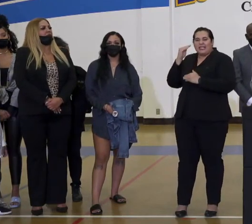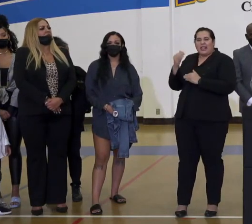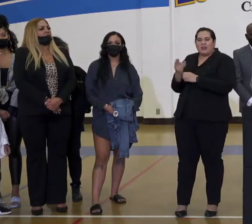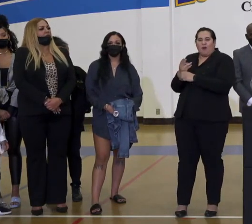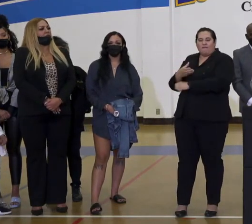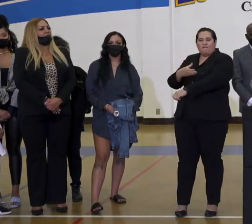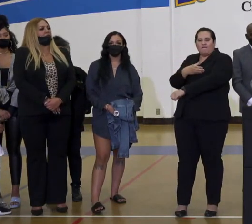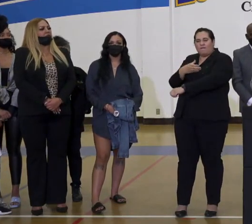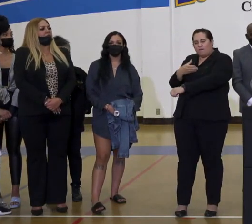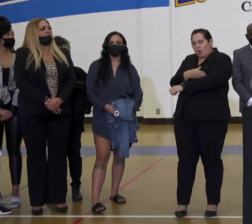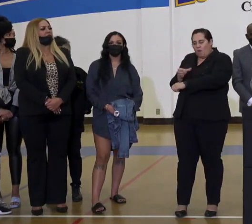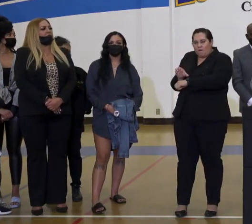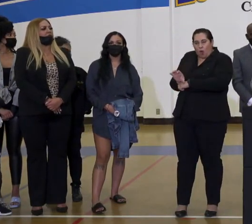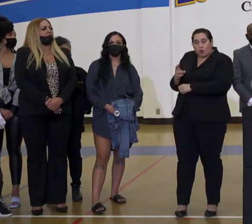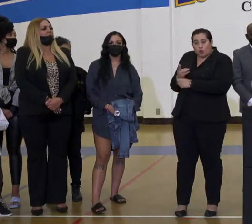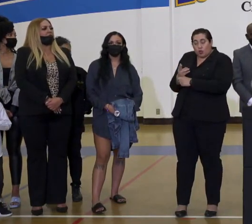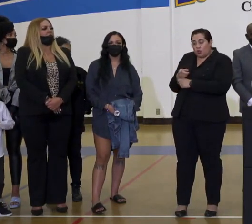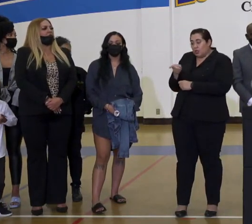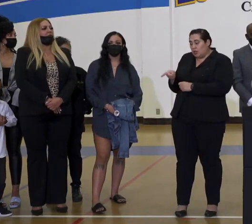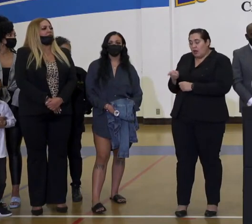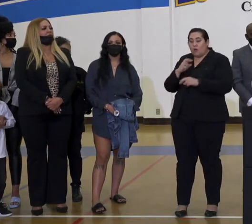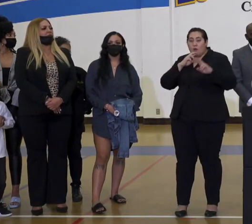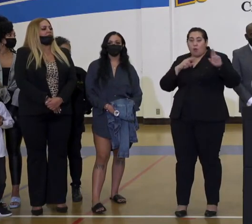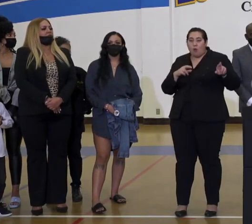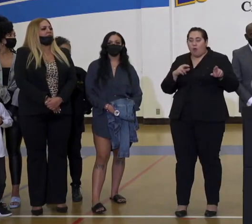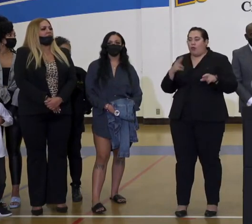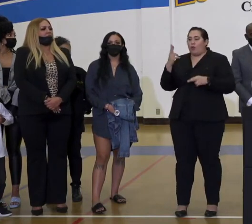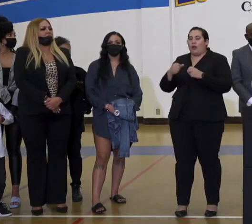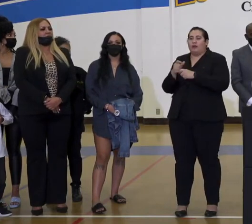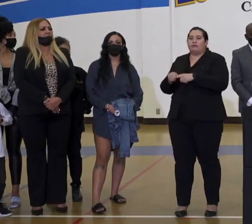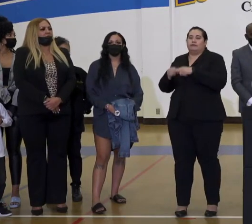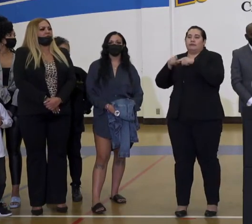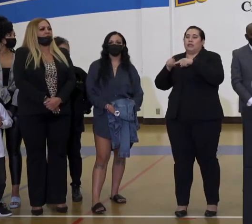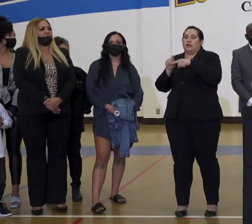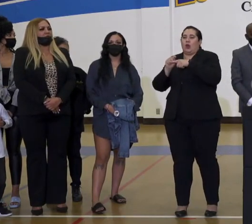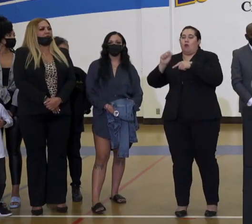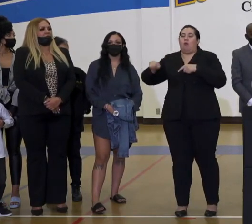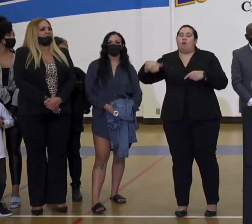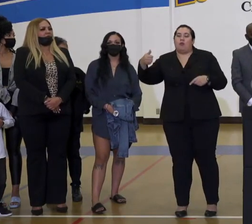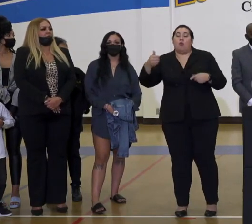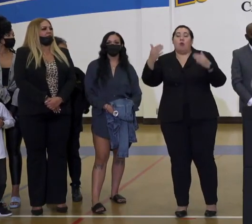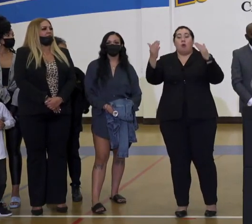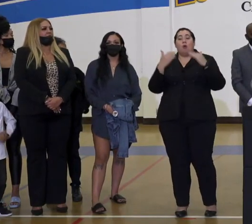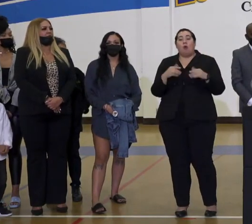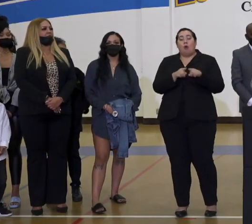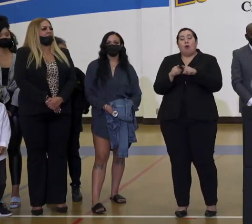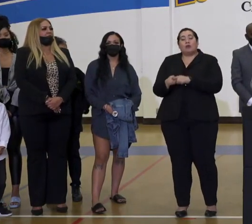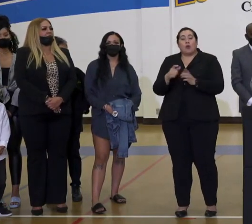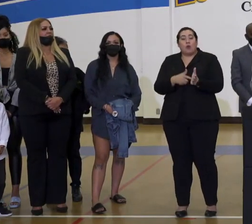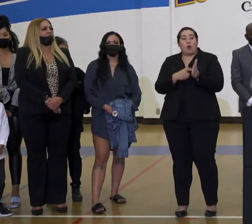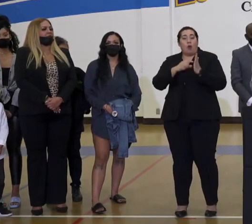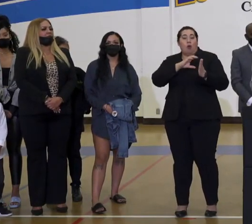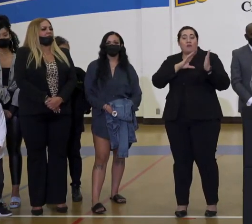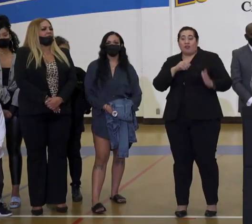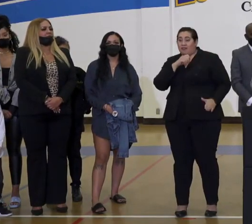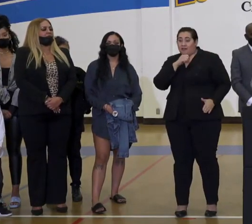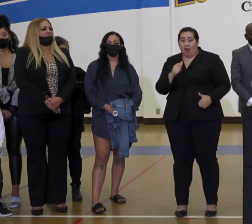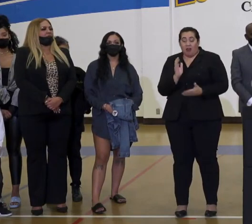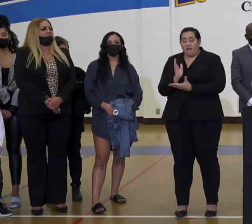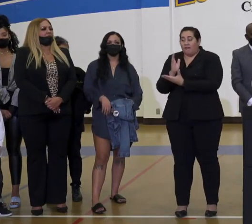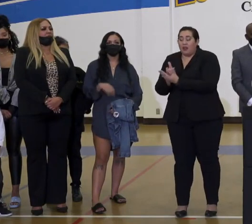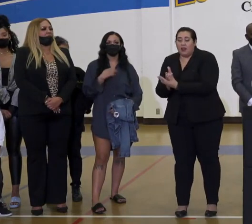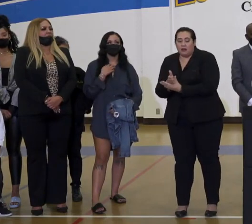force complaint is substantiated. Finally, AB 26 requires that an officer who fails to intervene